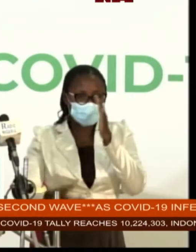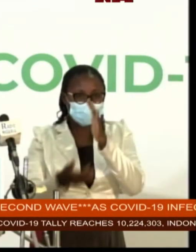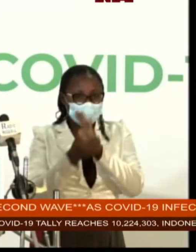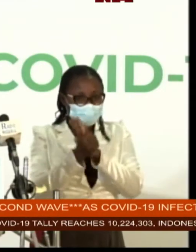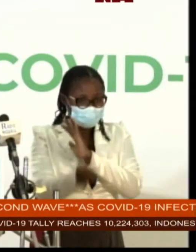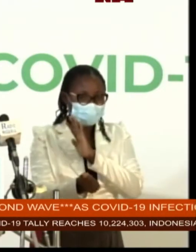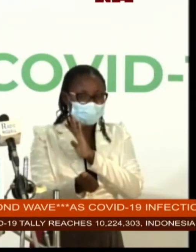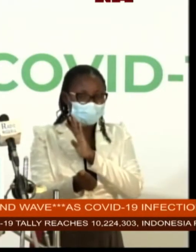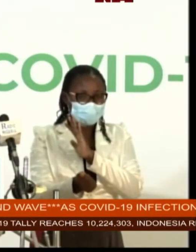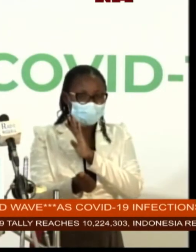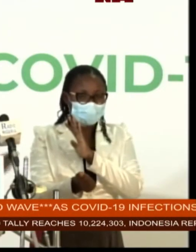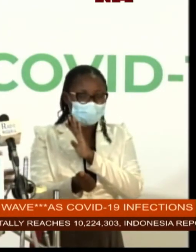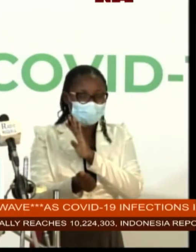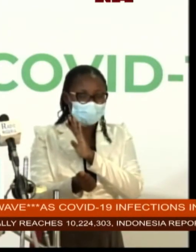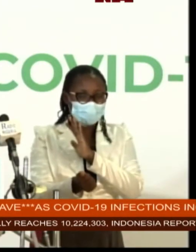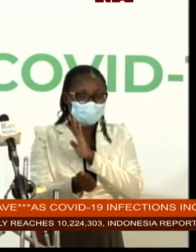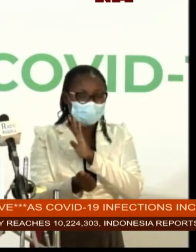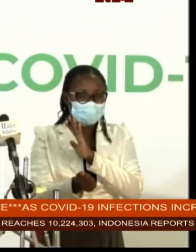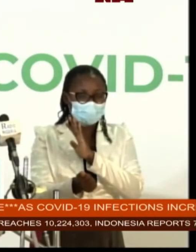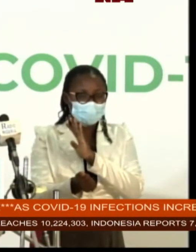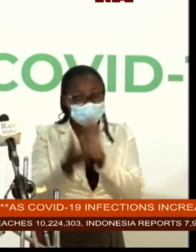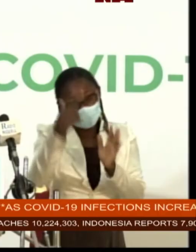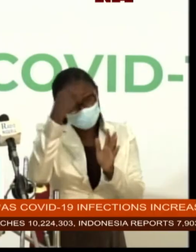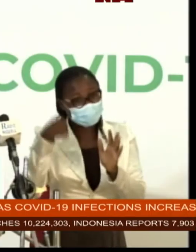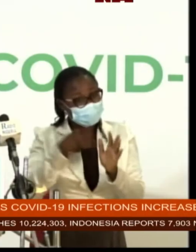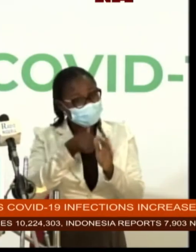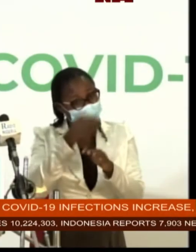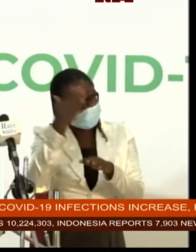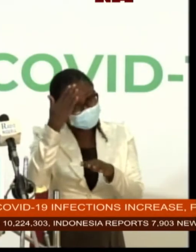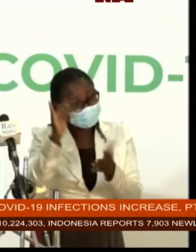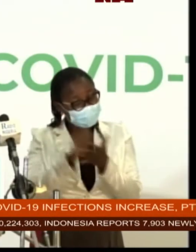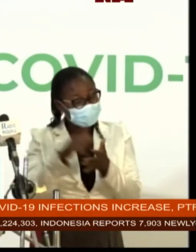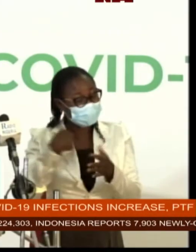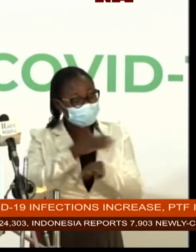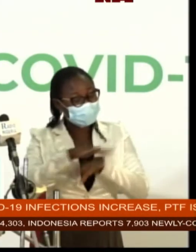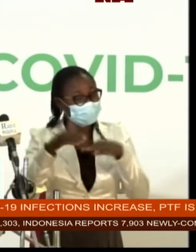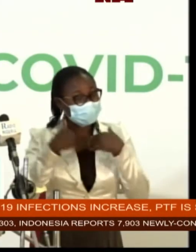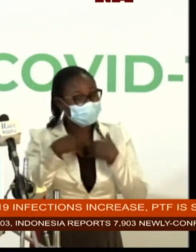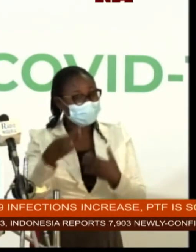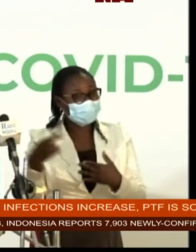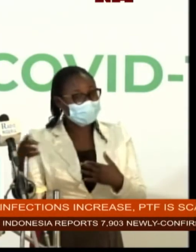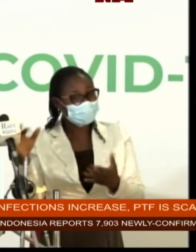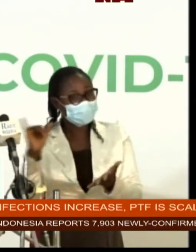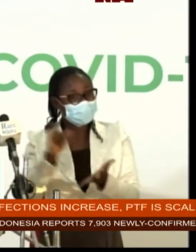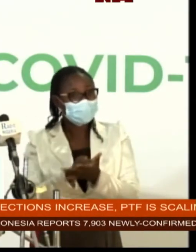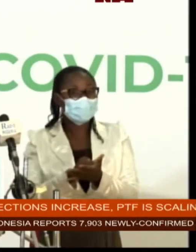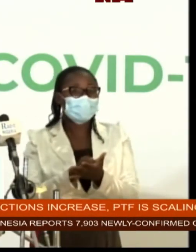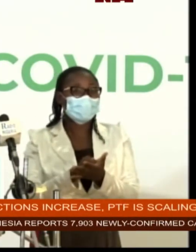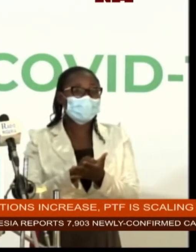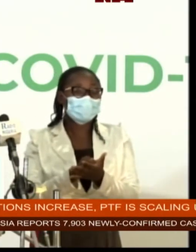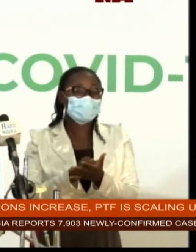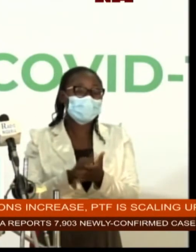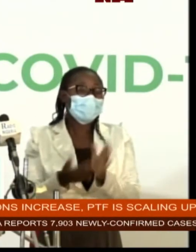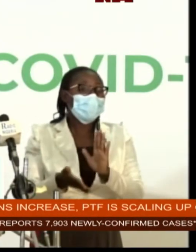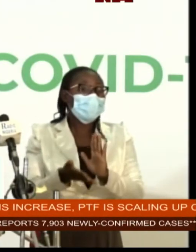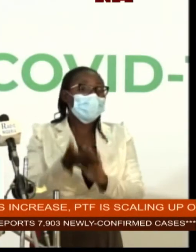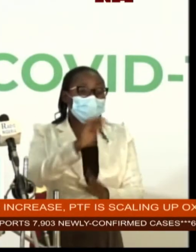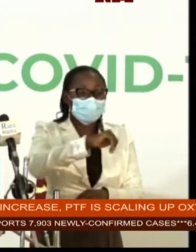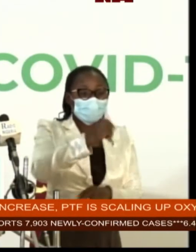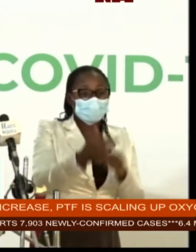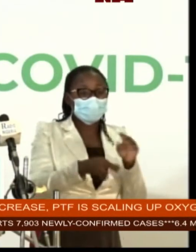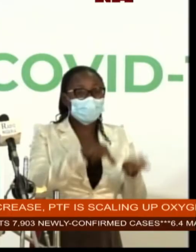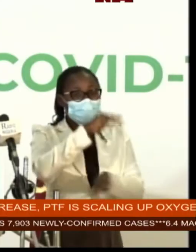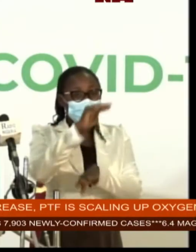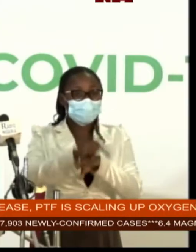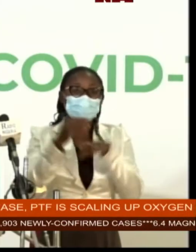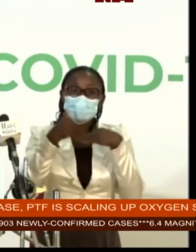effective, because we know we don't have the kind of resources that most of the major players